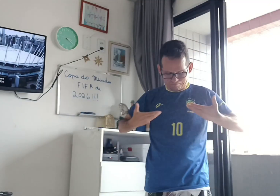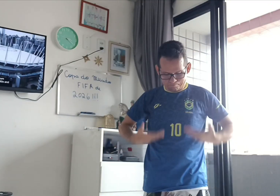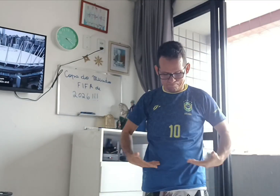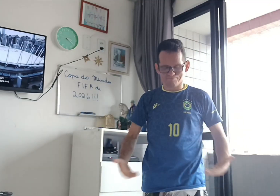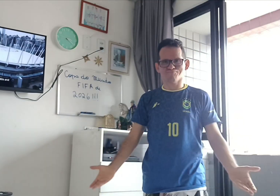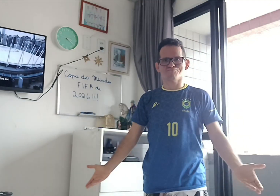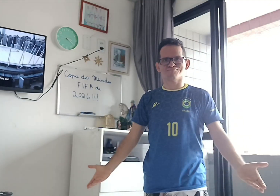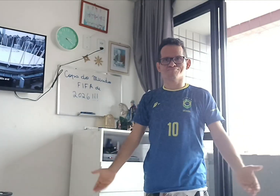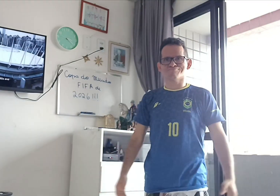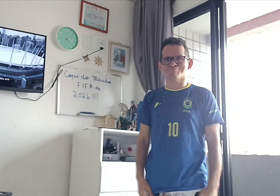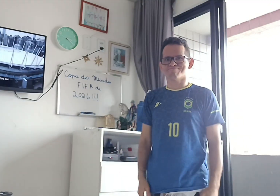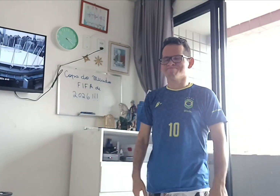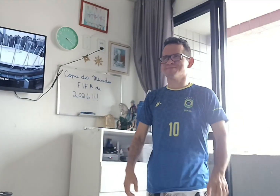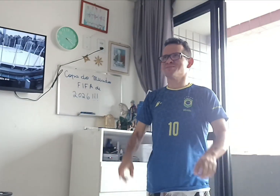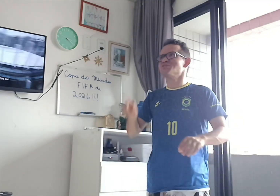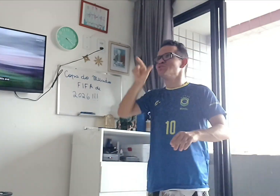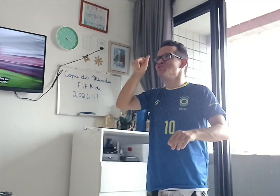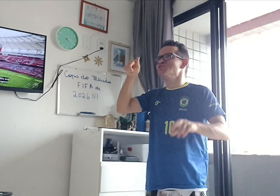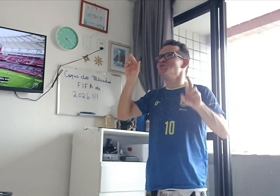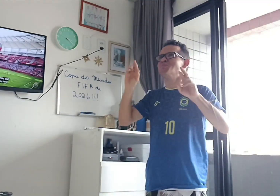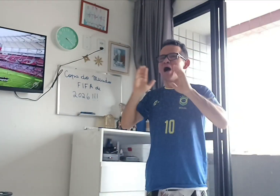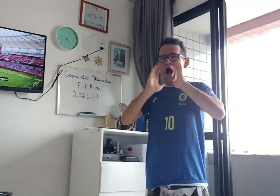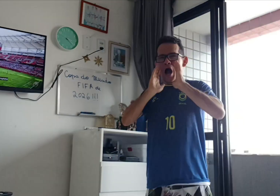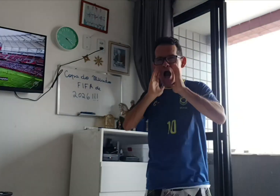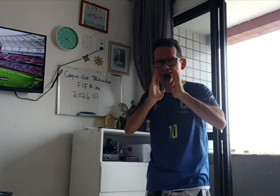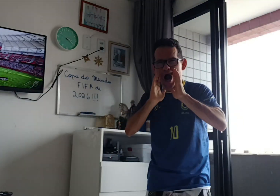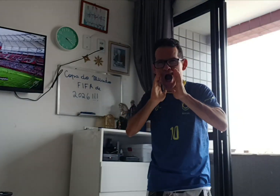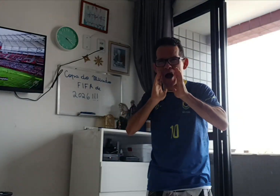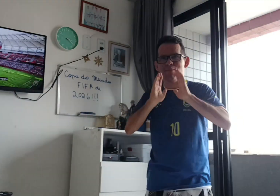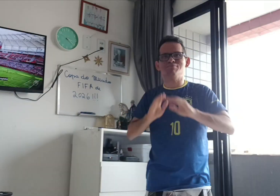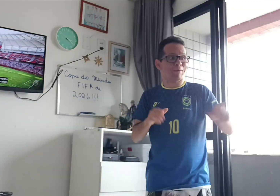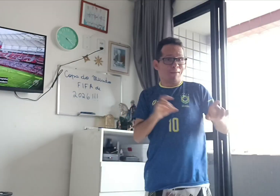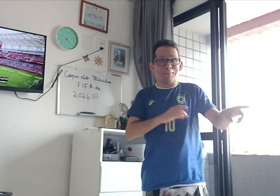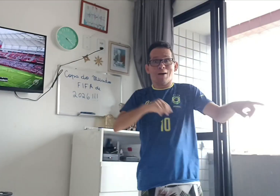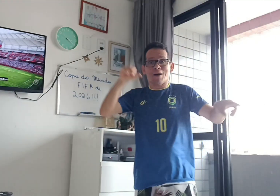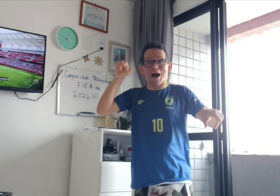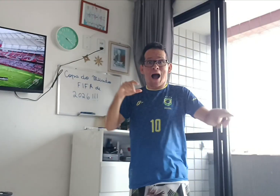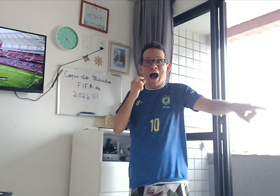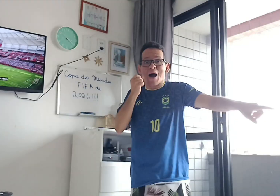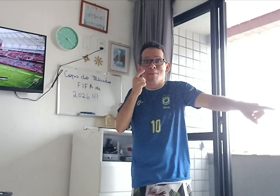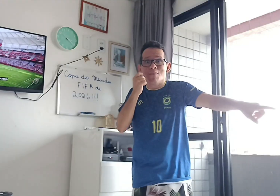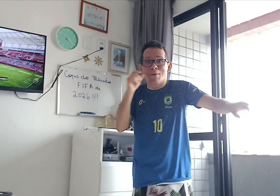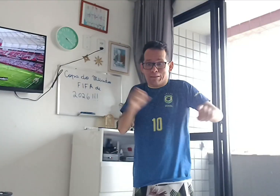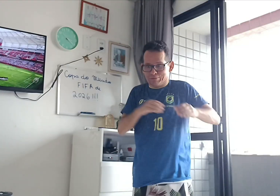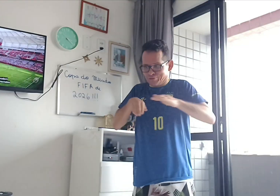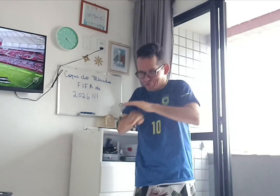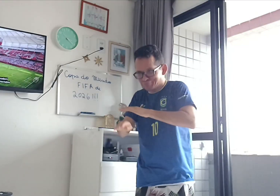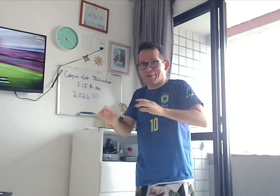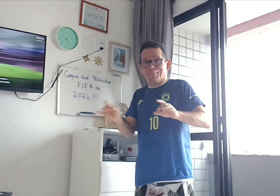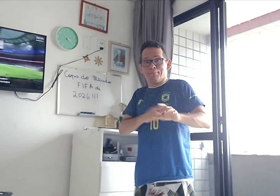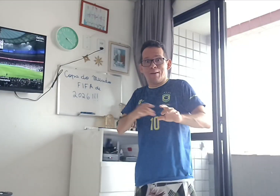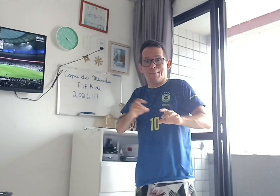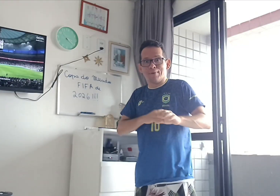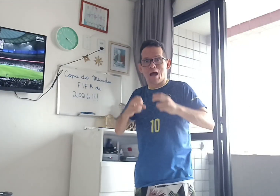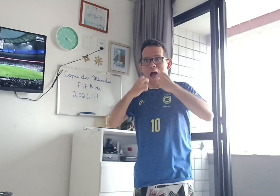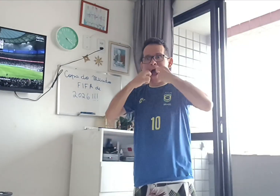1980s and has since hosted everything. Complete transformation turned it into a modern arena with a cable-supported retractable roof,